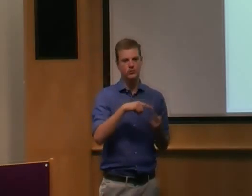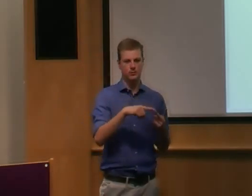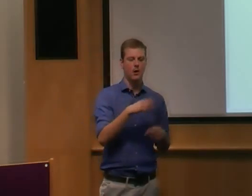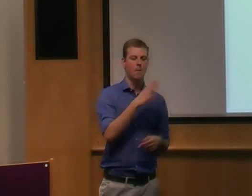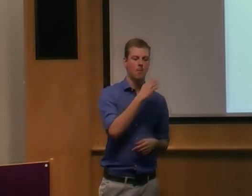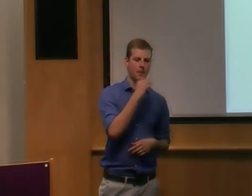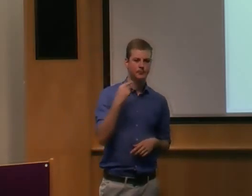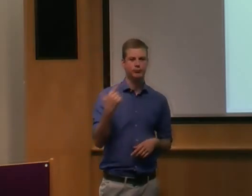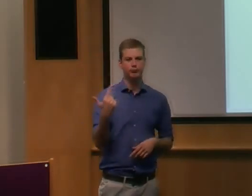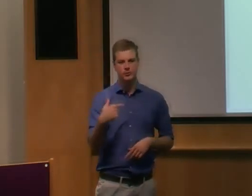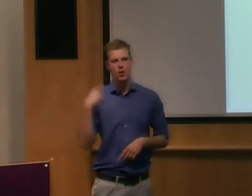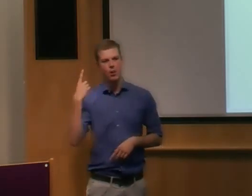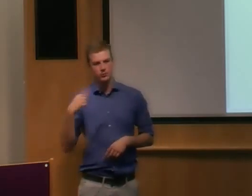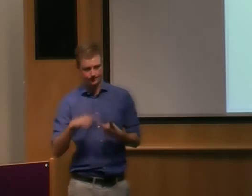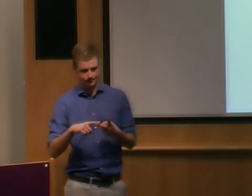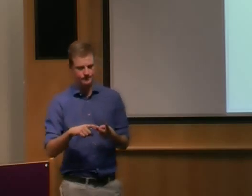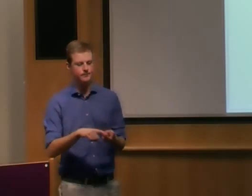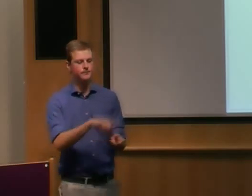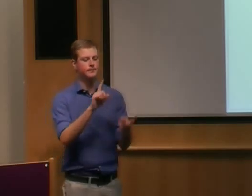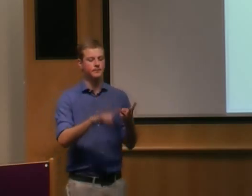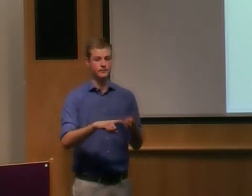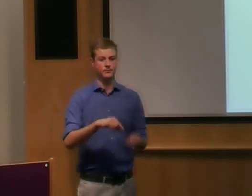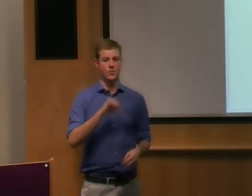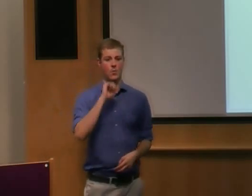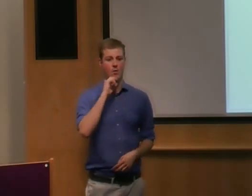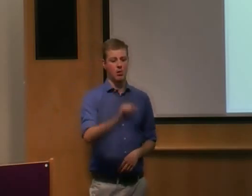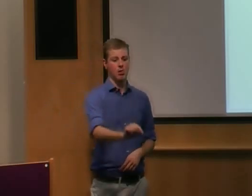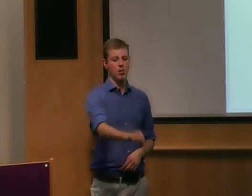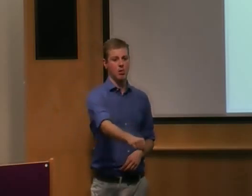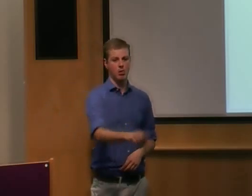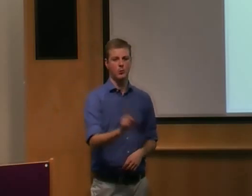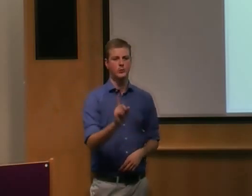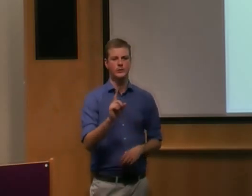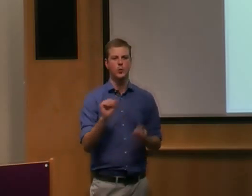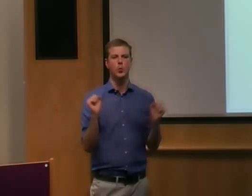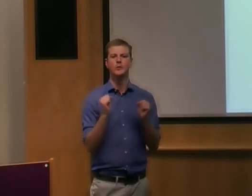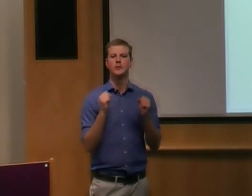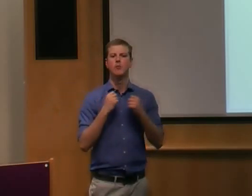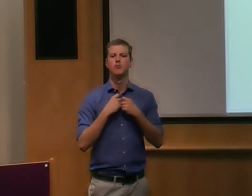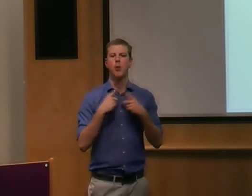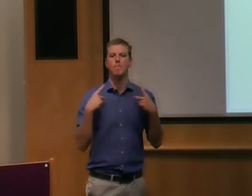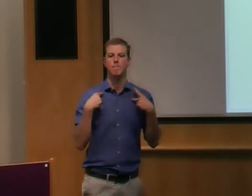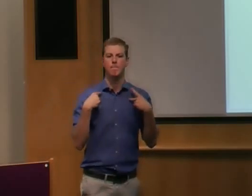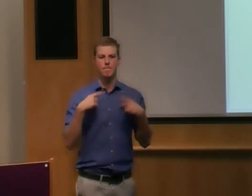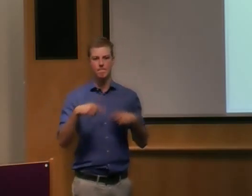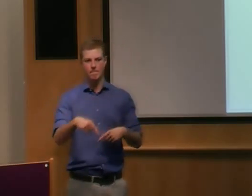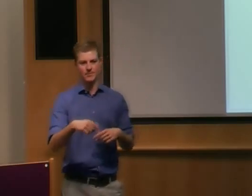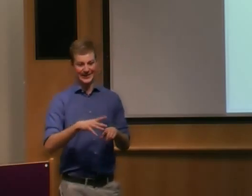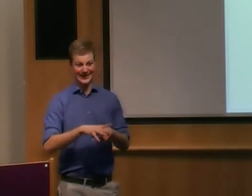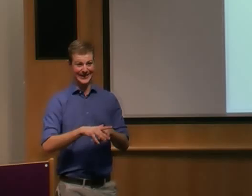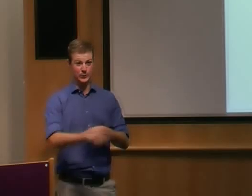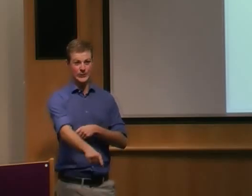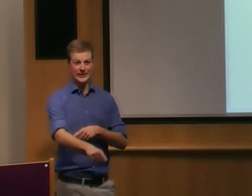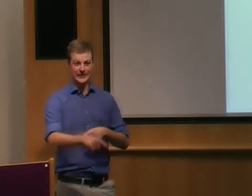it into the international festival. Now the VV family should be in London, Bristol and Wolverhampton. And the winter